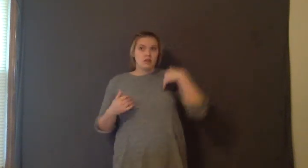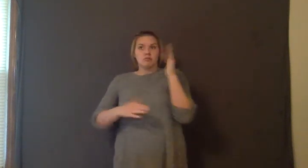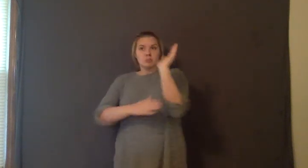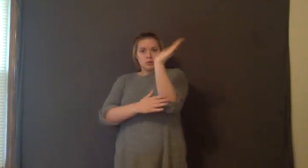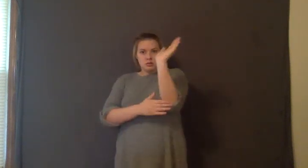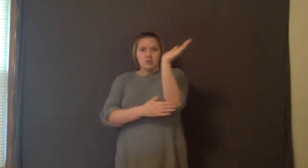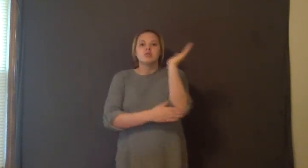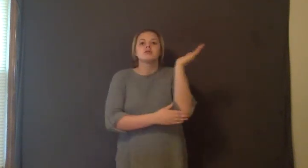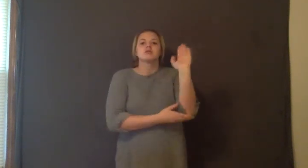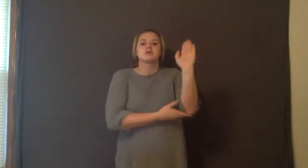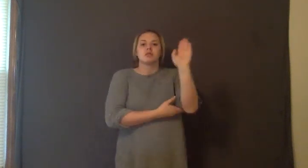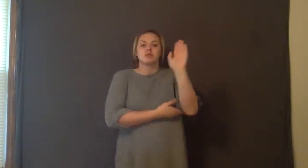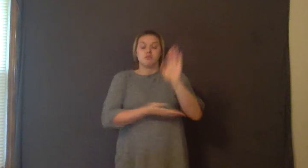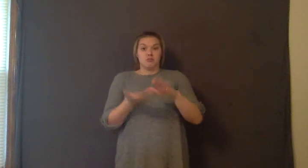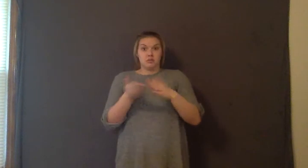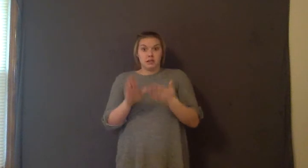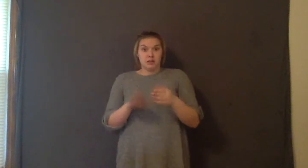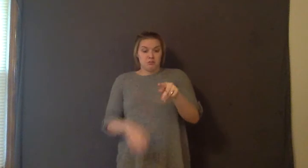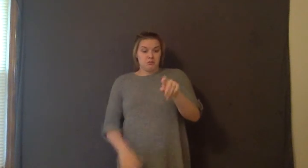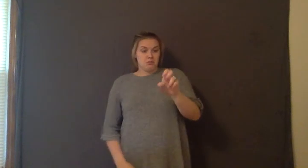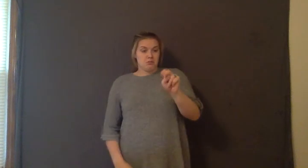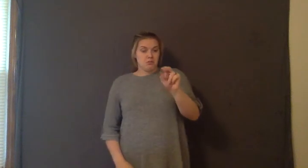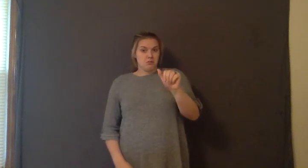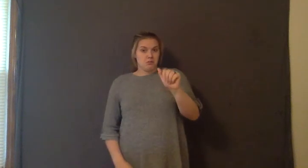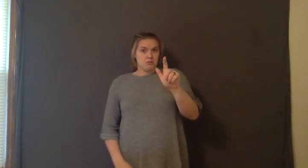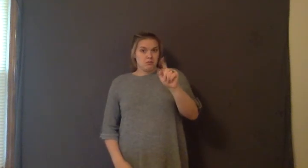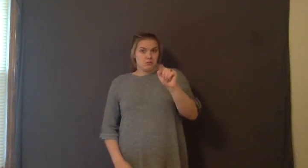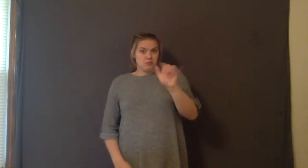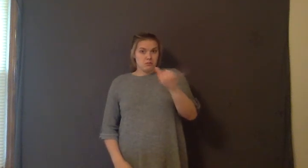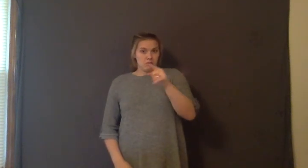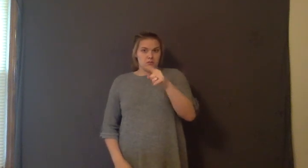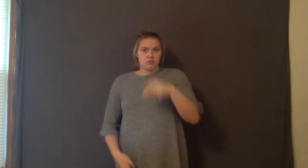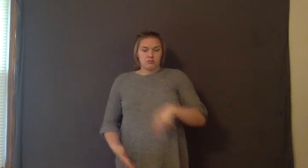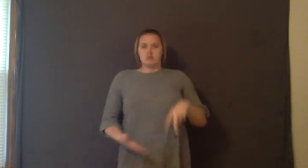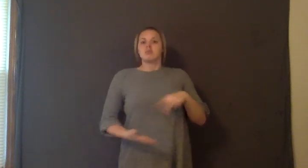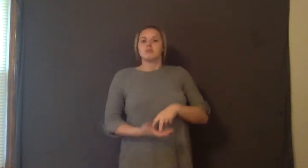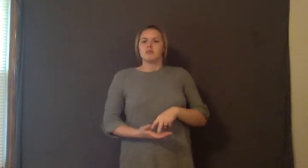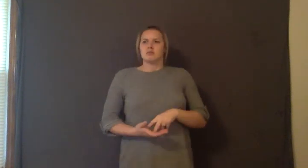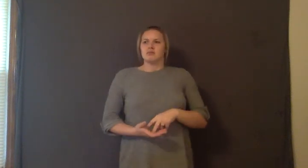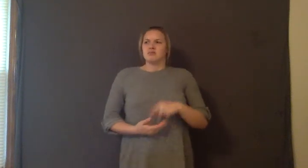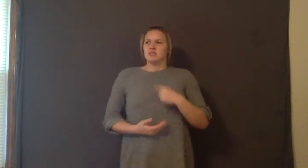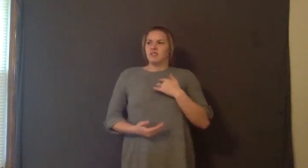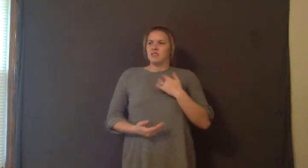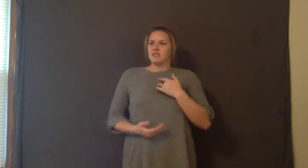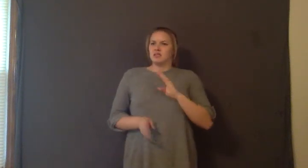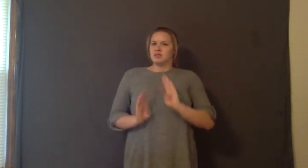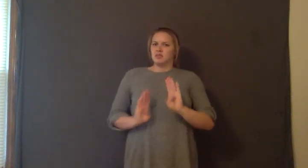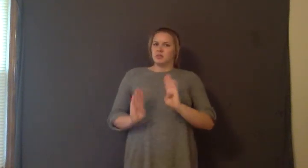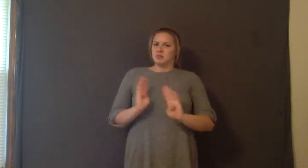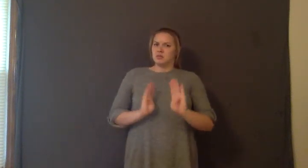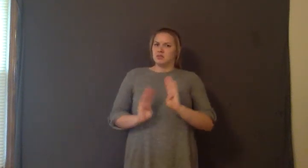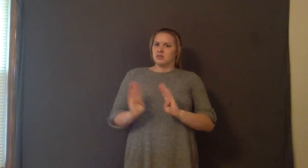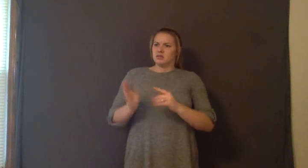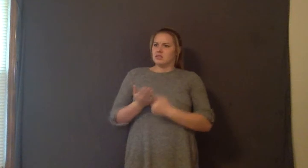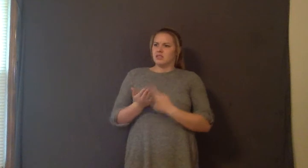because one of the scholars stood up after the presentation and said, well, you know, it's deeply troubling to hear what you're talking about. So we